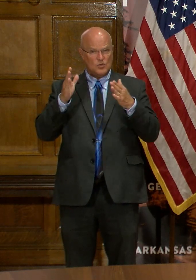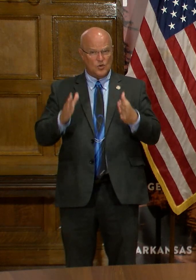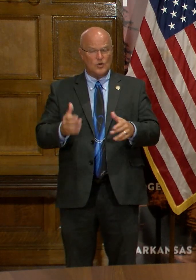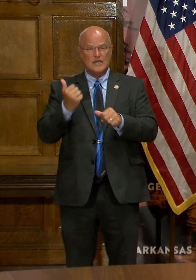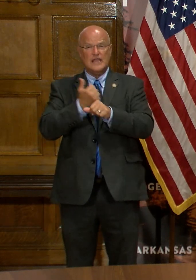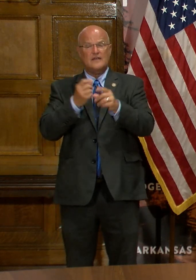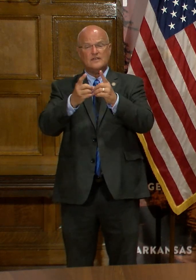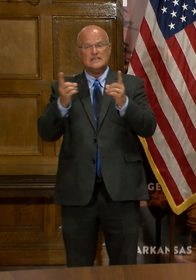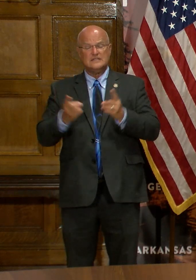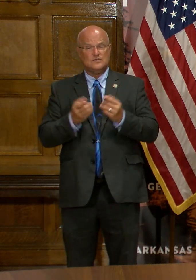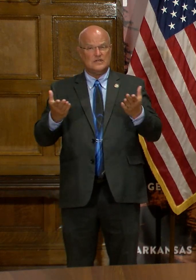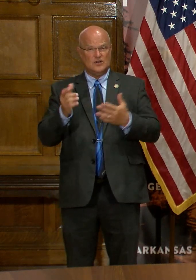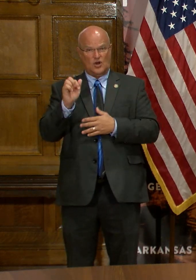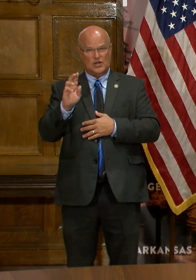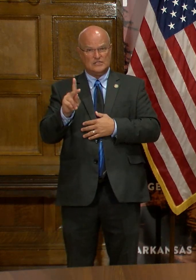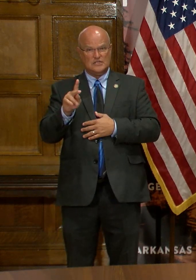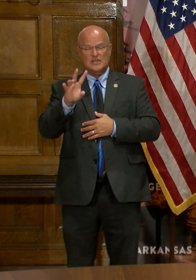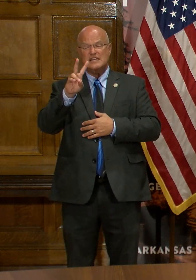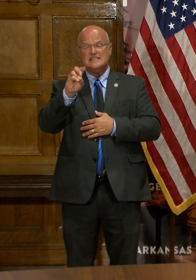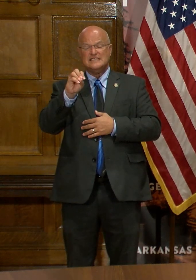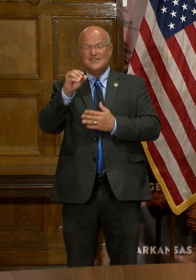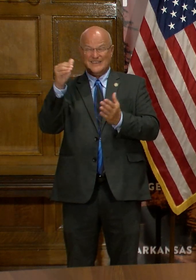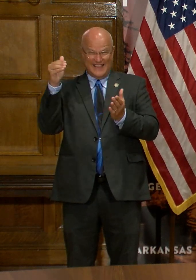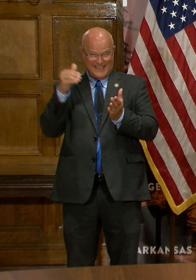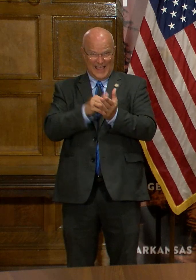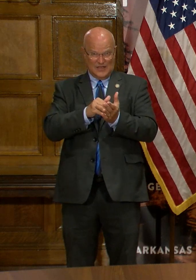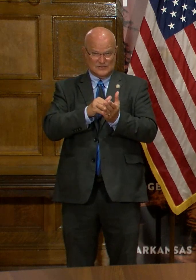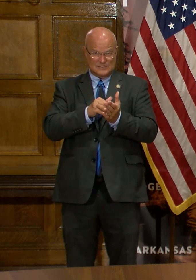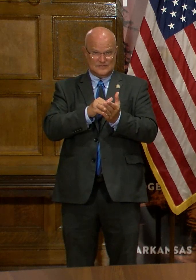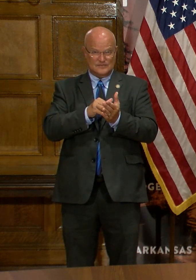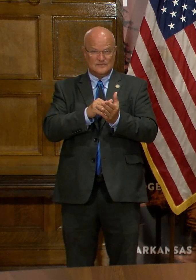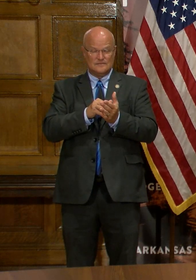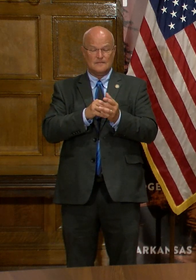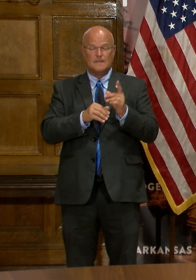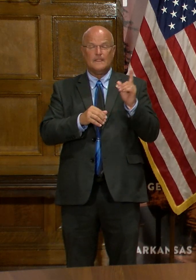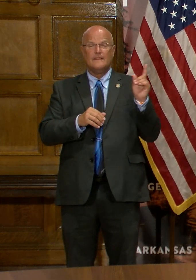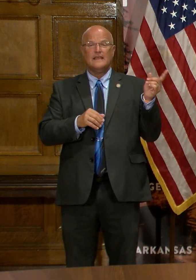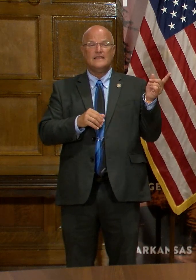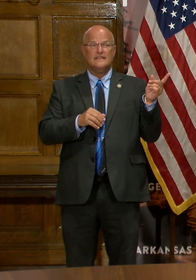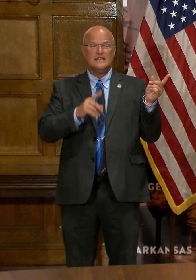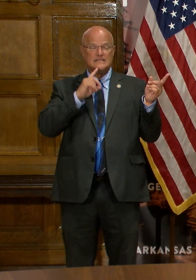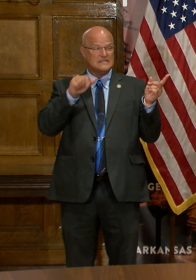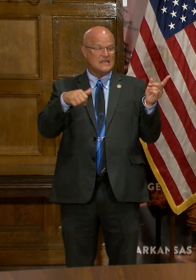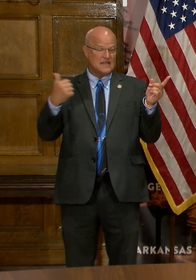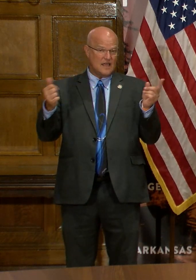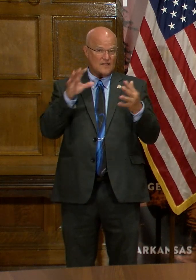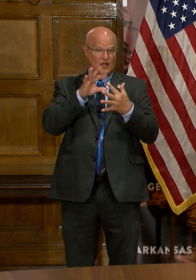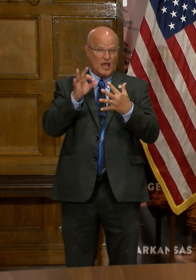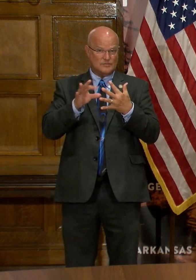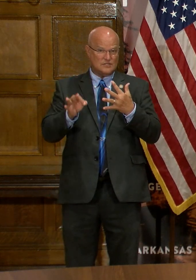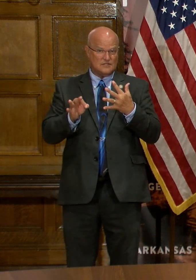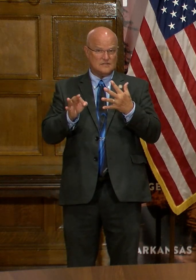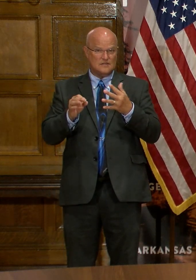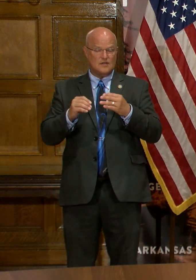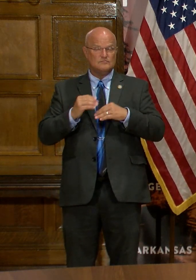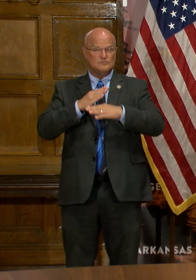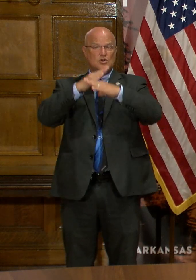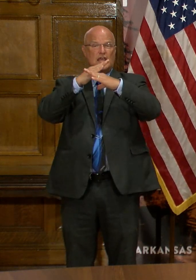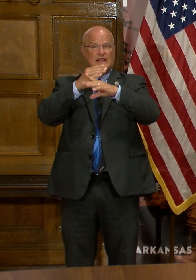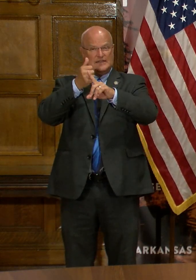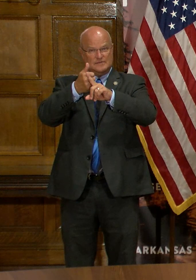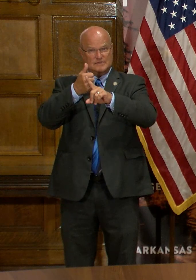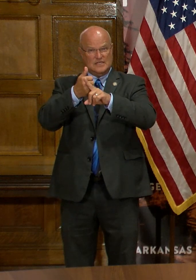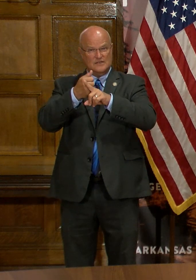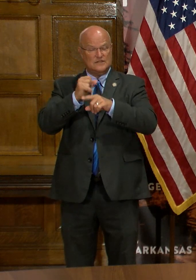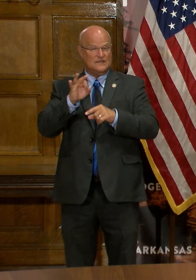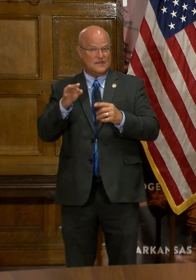every district in Arkansas, 70,000 of these. And this is another option for them to further protect themselves